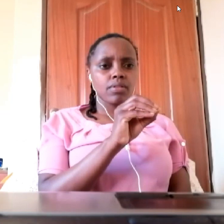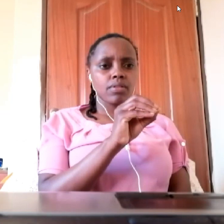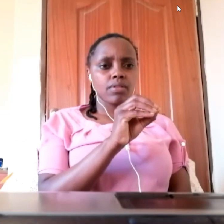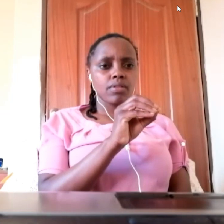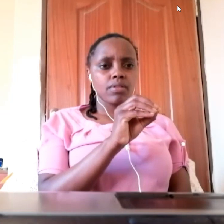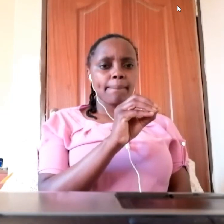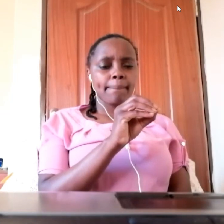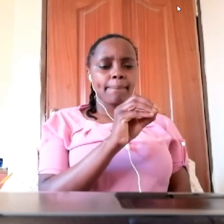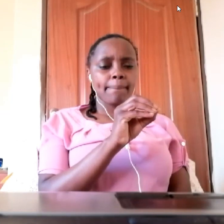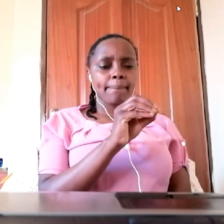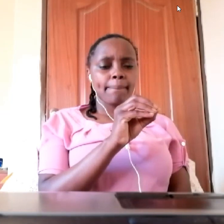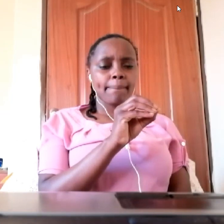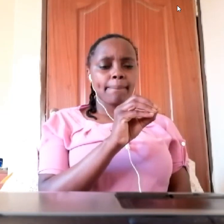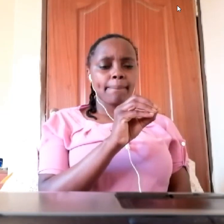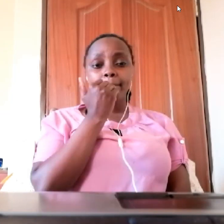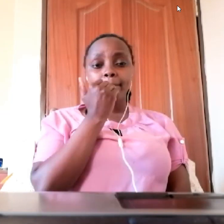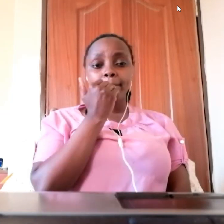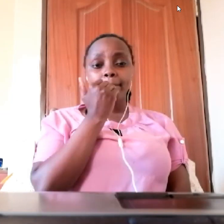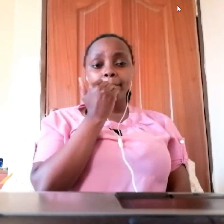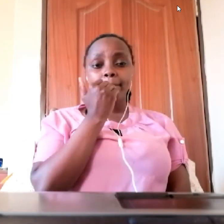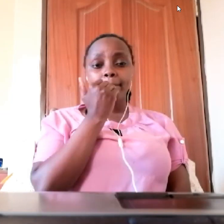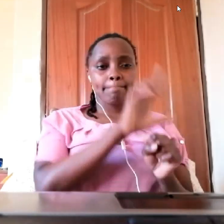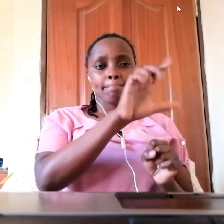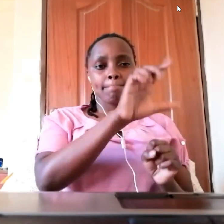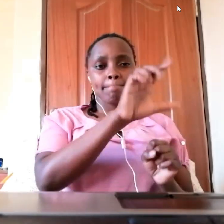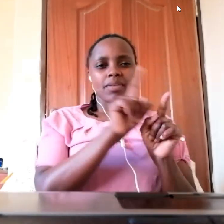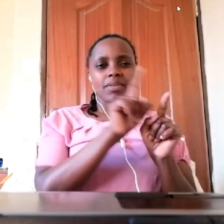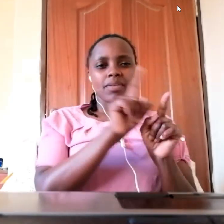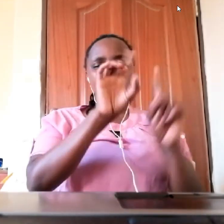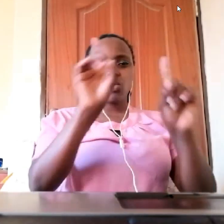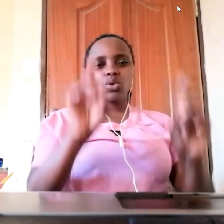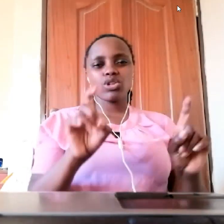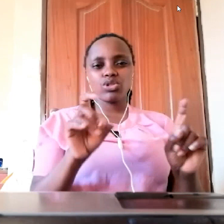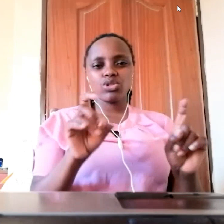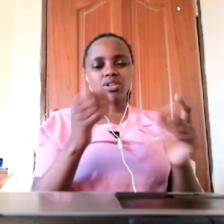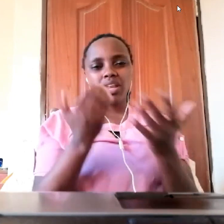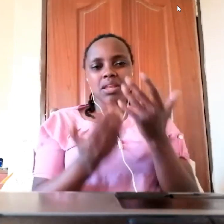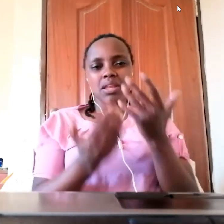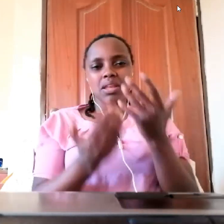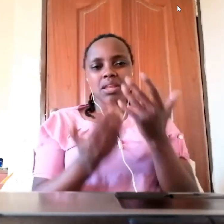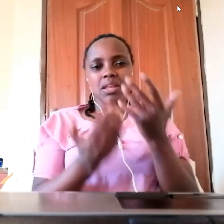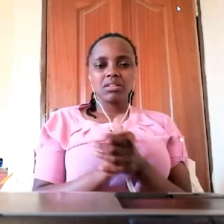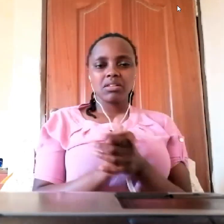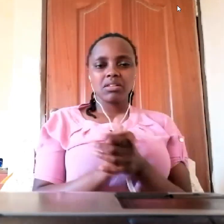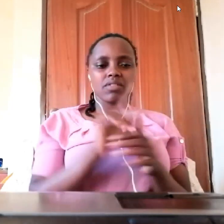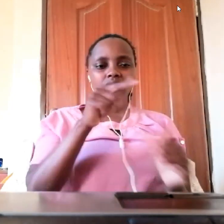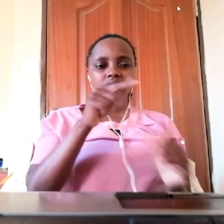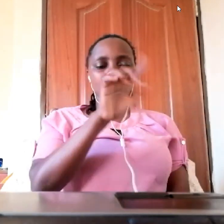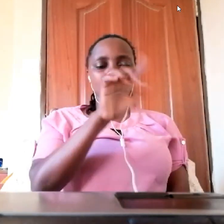Yeah, thank you very much, Cleo. I will just tackle one of the questions, and maybe Philip,